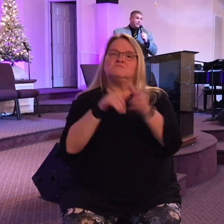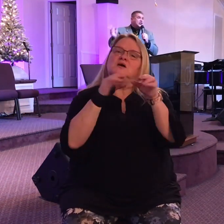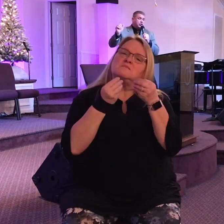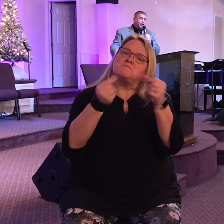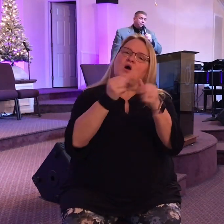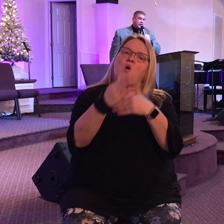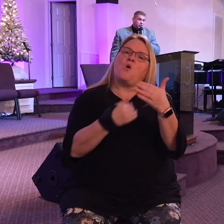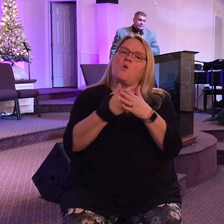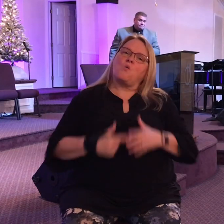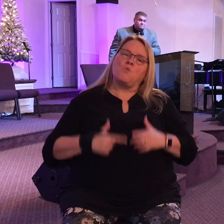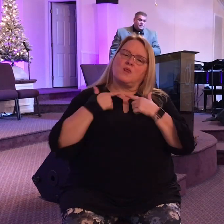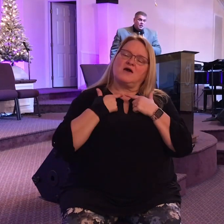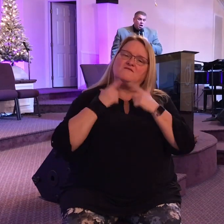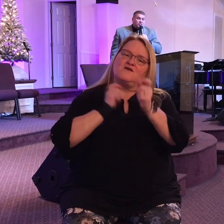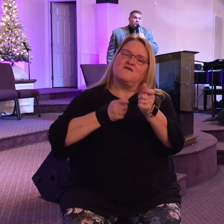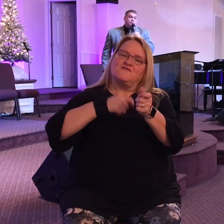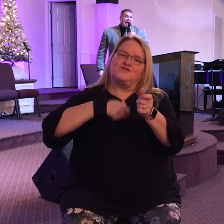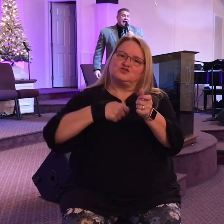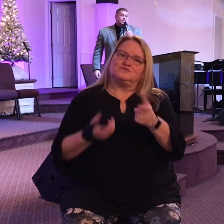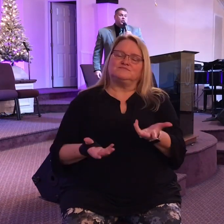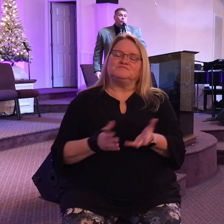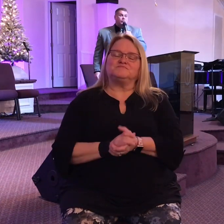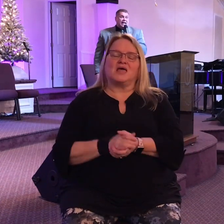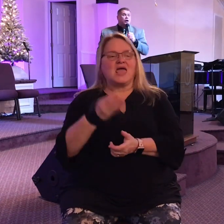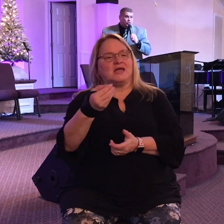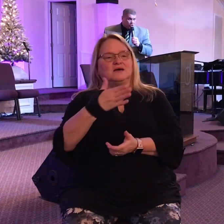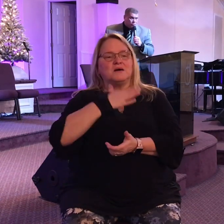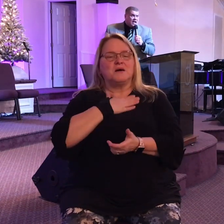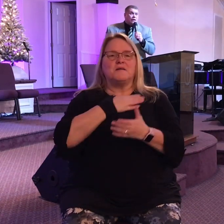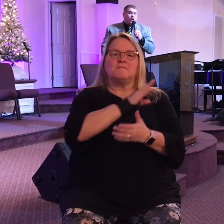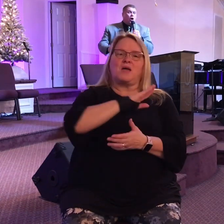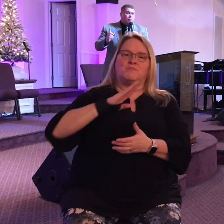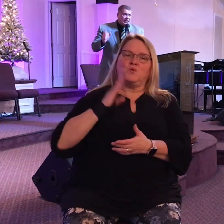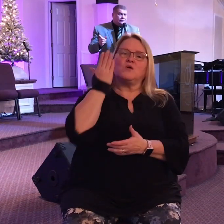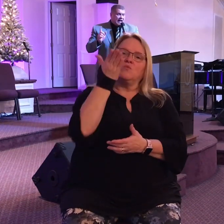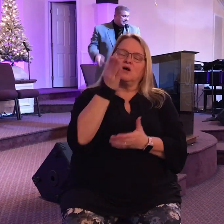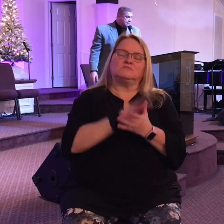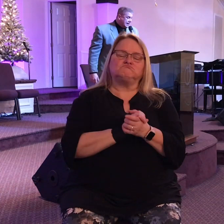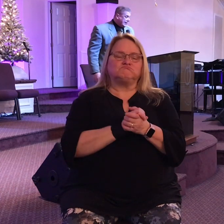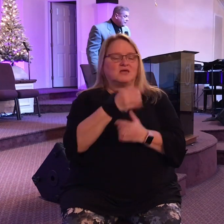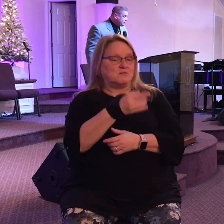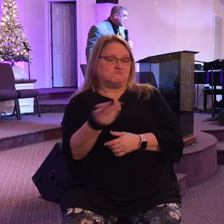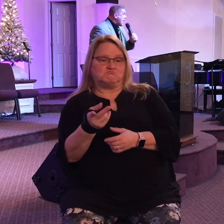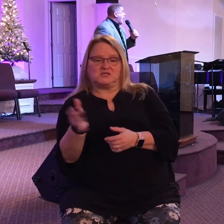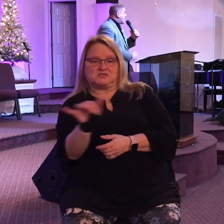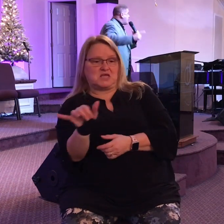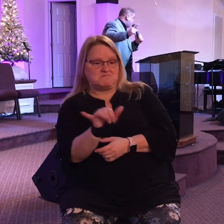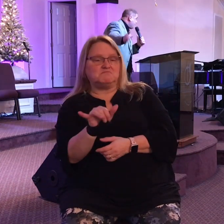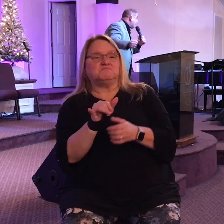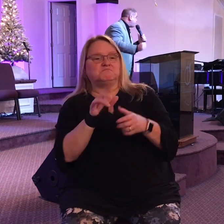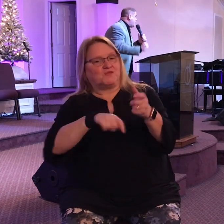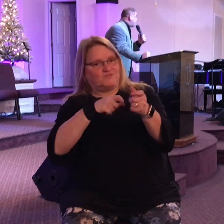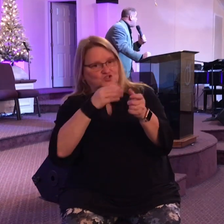other professional fishermen. Some guys who will kill you if you don't believe like they believe. I